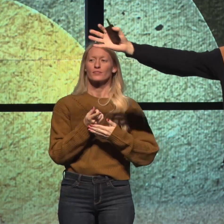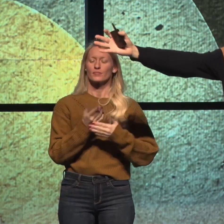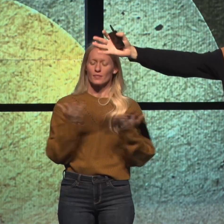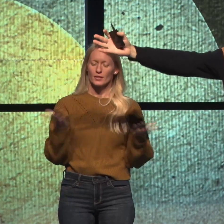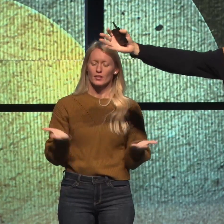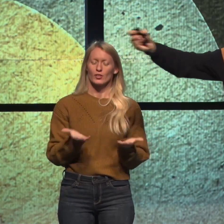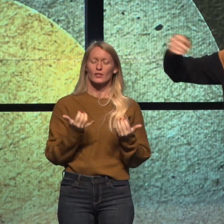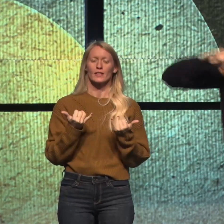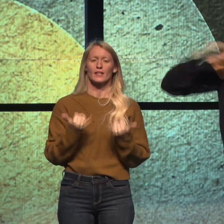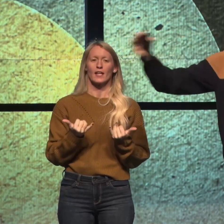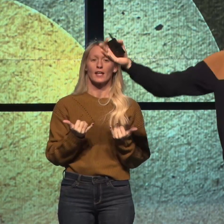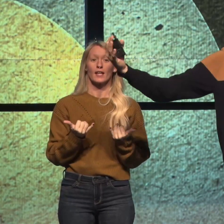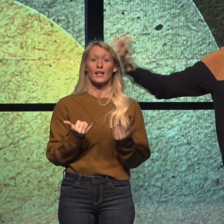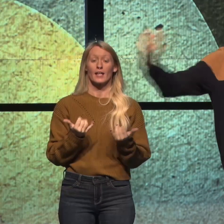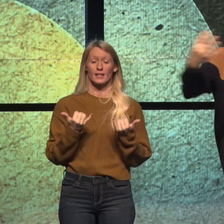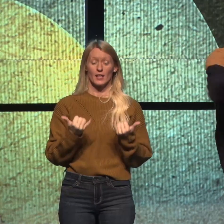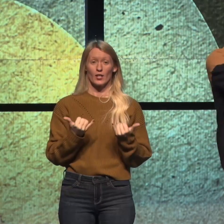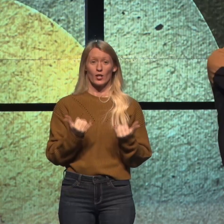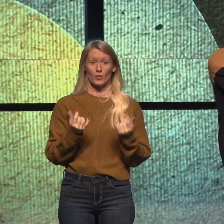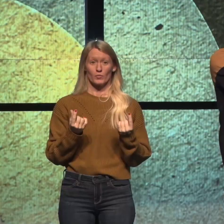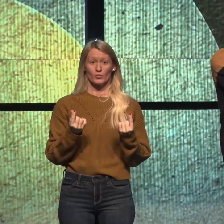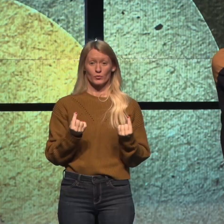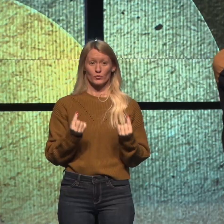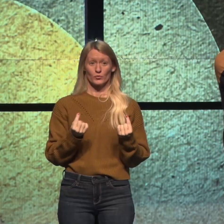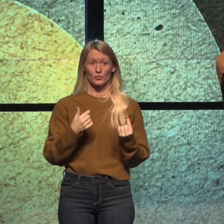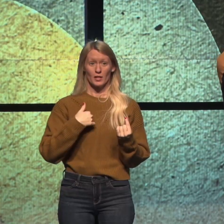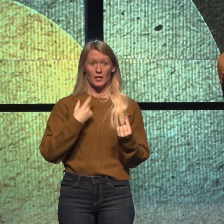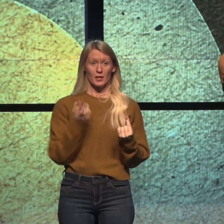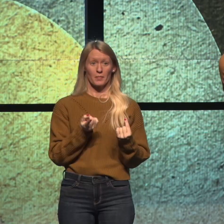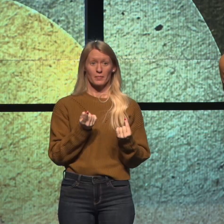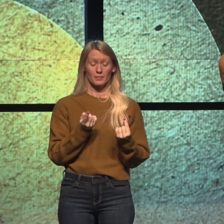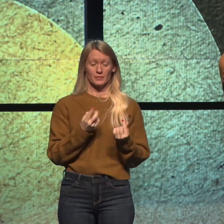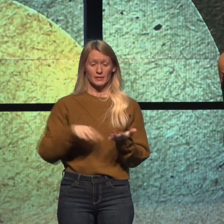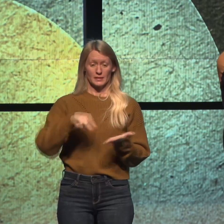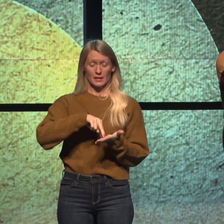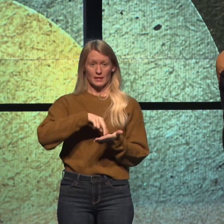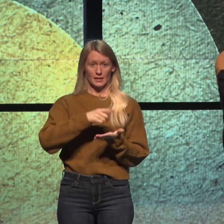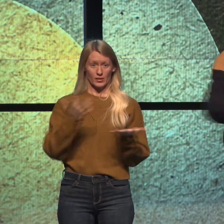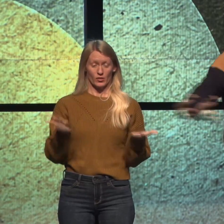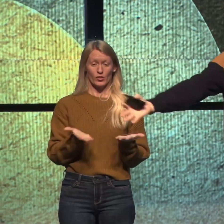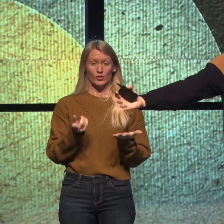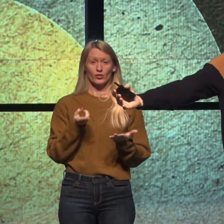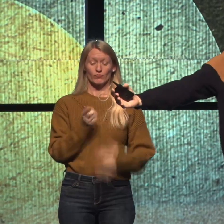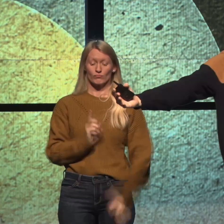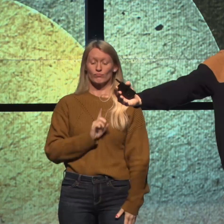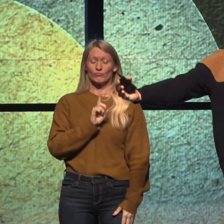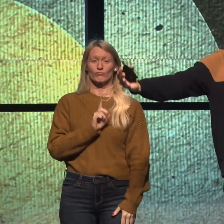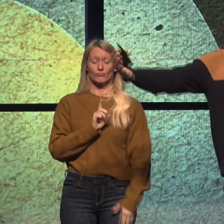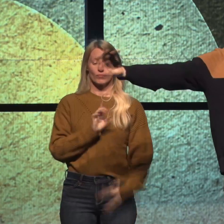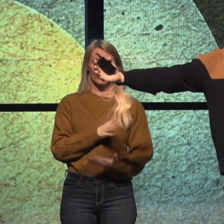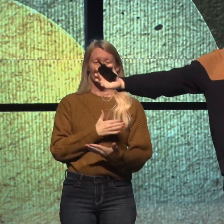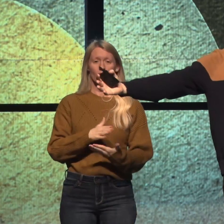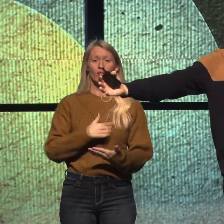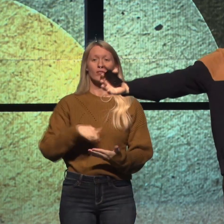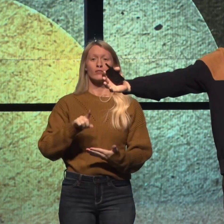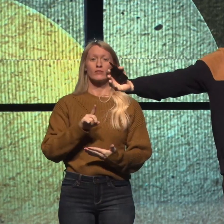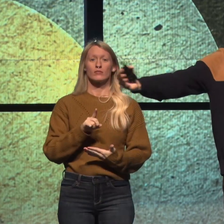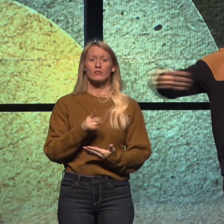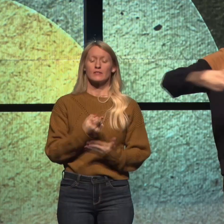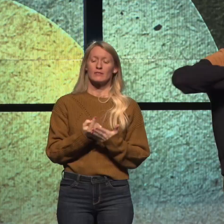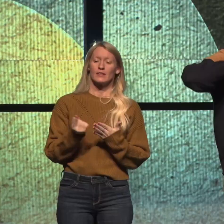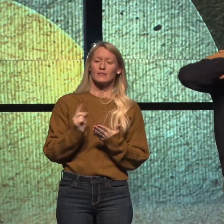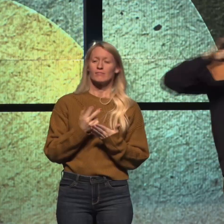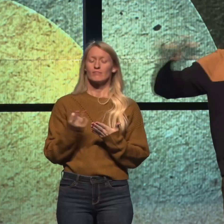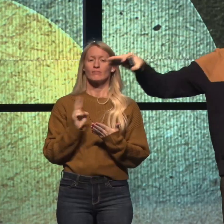So here's what I'm gonna do. I'm gonna give free pastor hugs today. I'm gonna stand right here during this song. And if the last couple of weeks have been especially difficult for